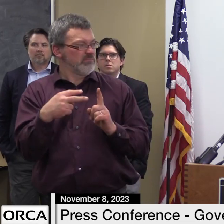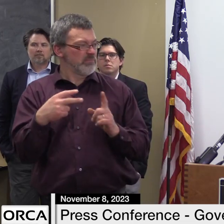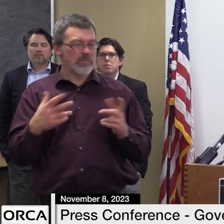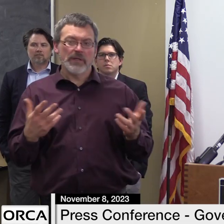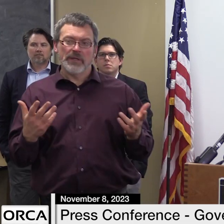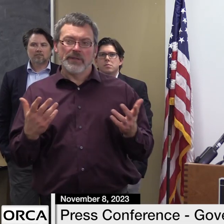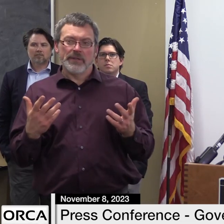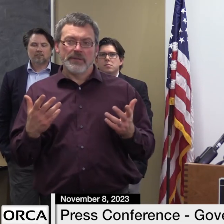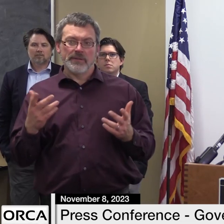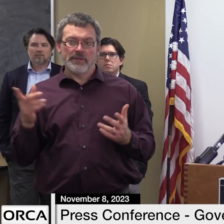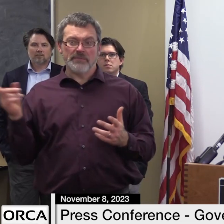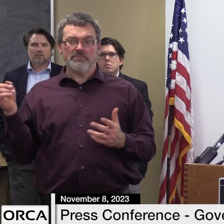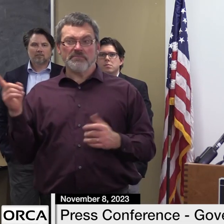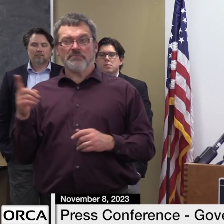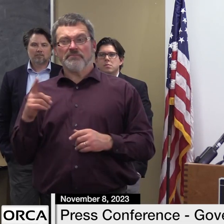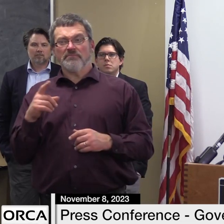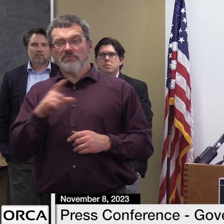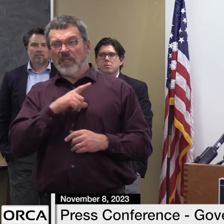if they actually have been out